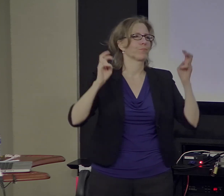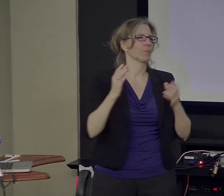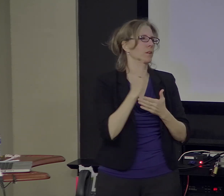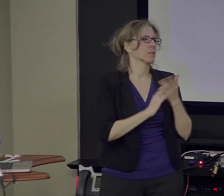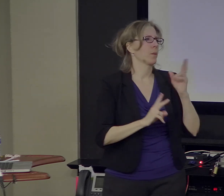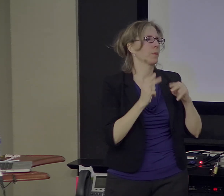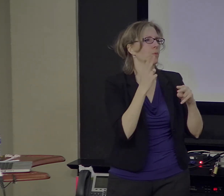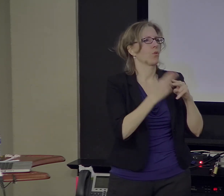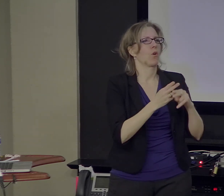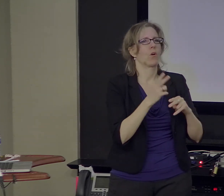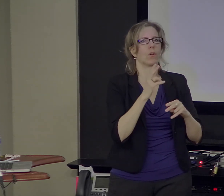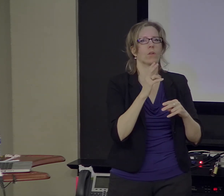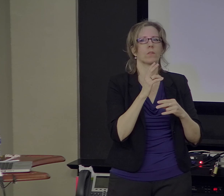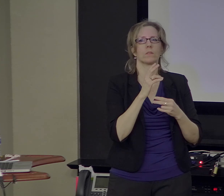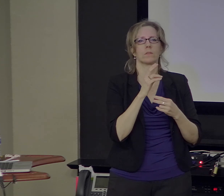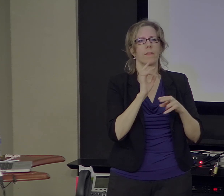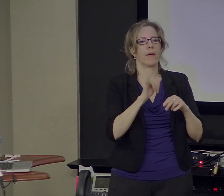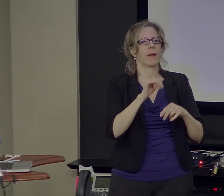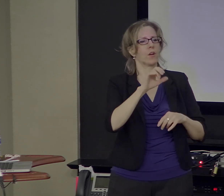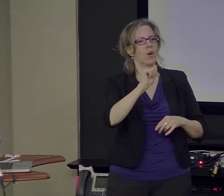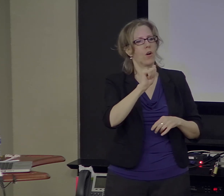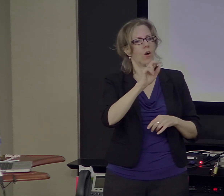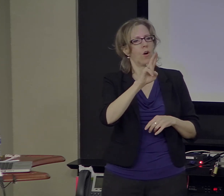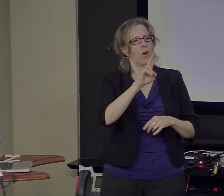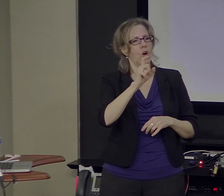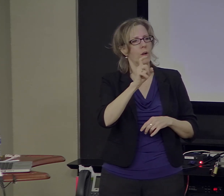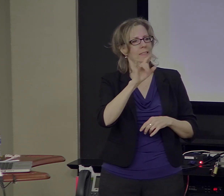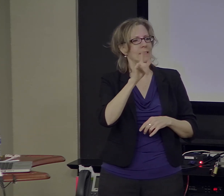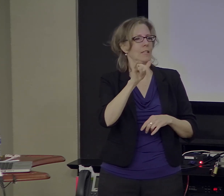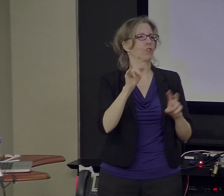appropriately, as well as our audience members? Are they